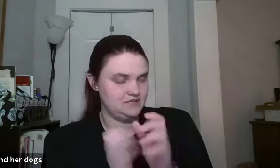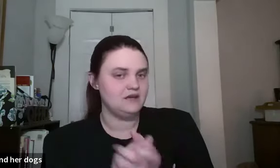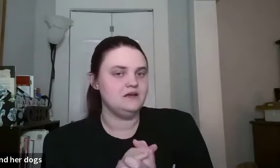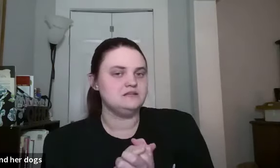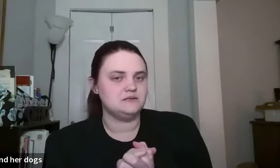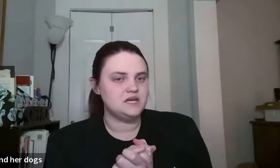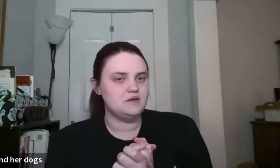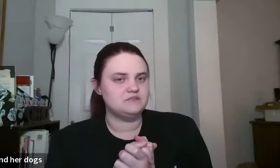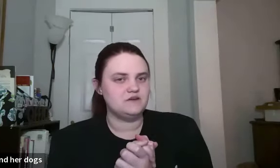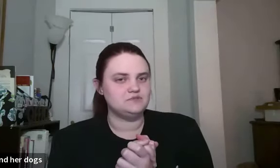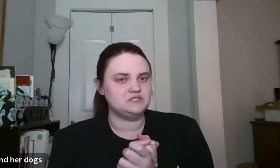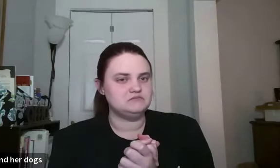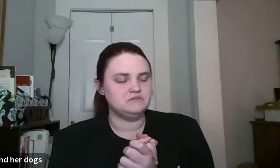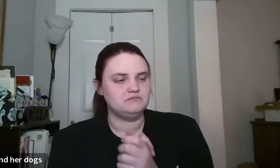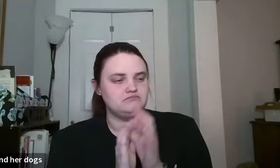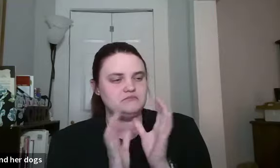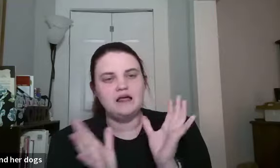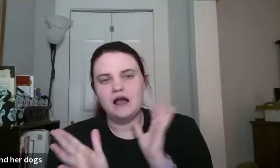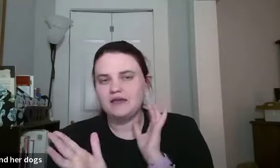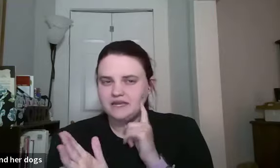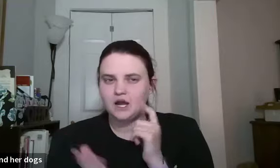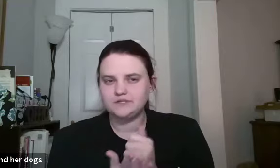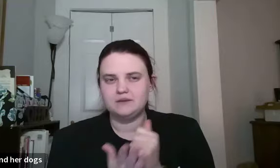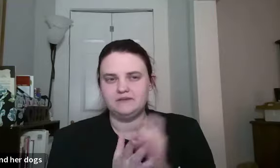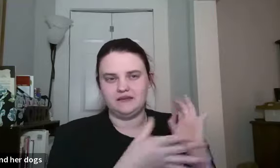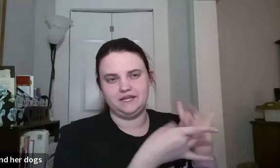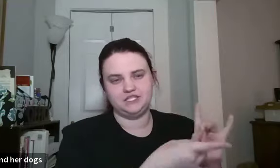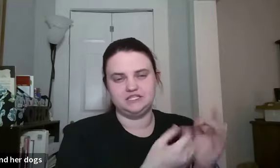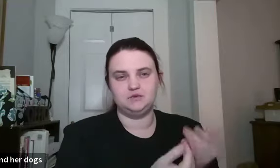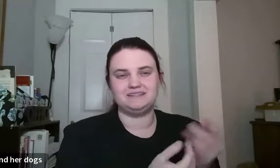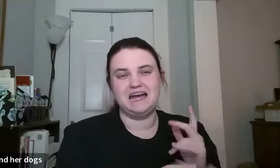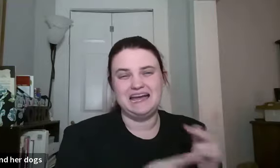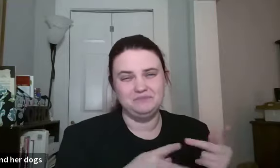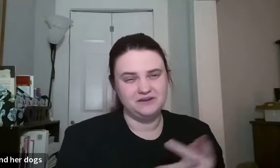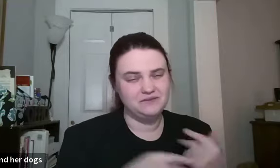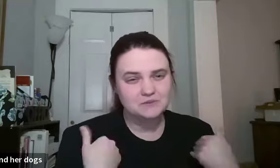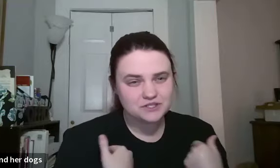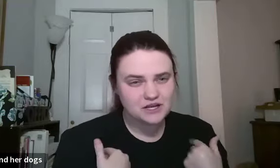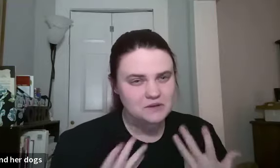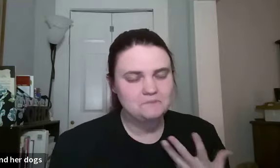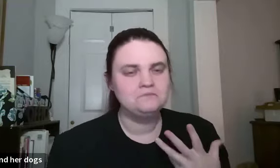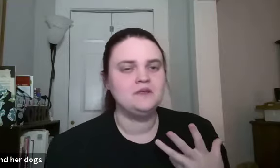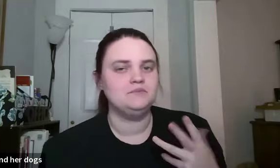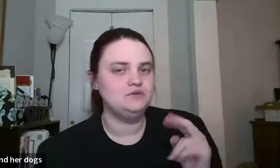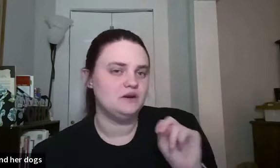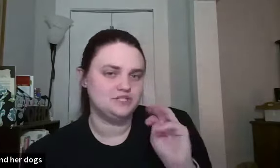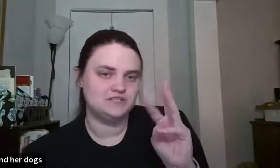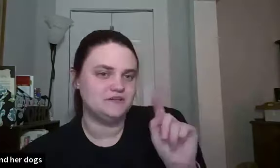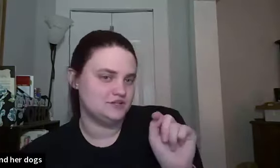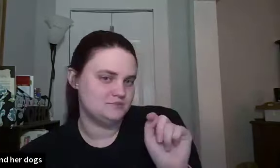specific. Sometimes if I'm just I think it helps kind of make that connection easier what type of animal you're talking about. But you can always just finger spell